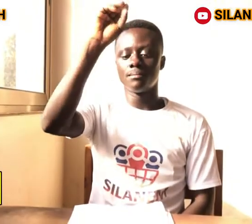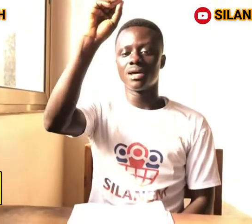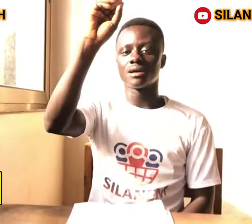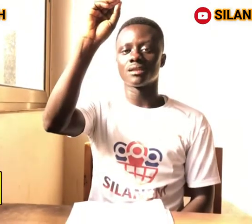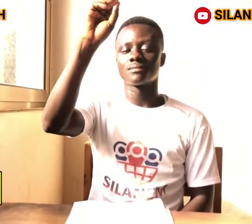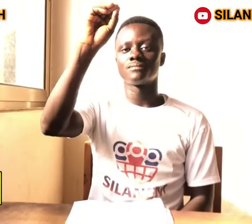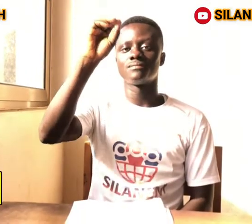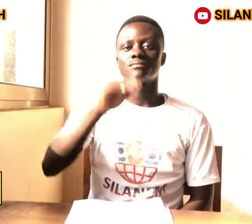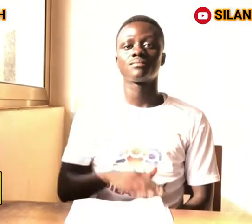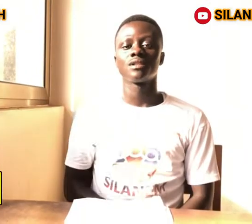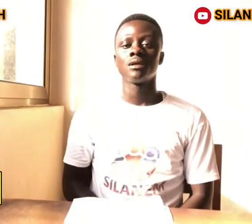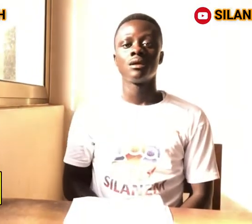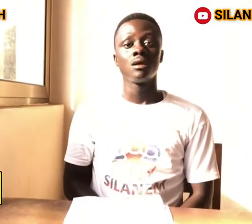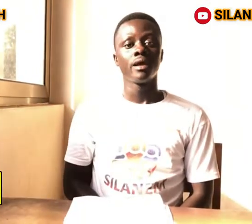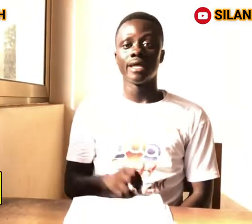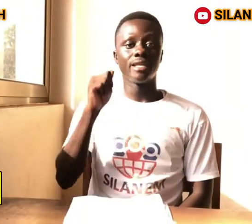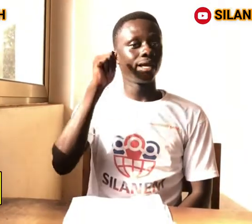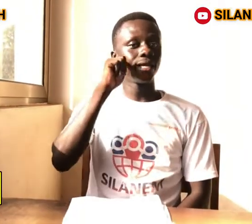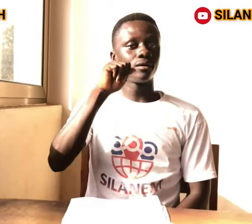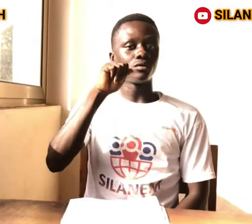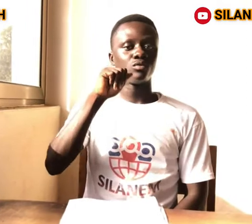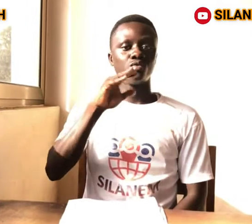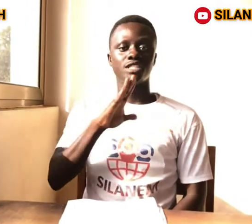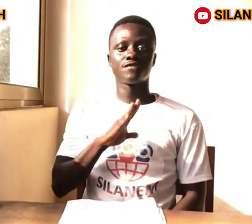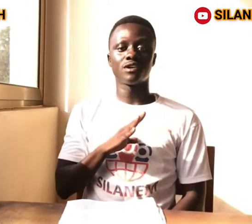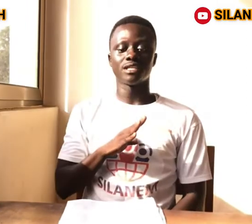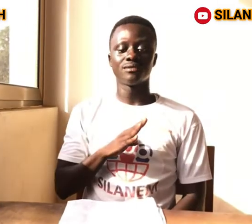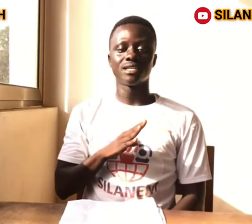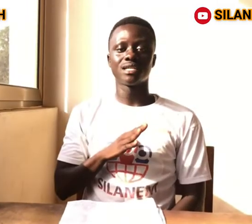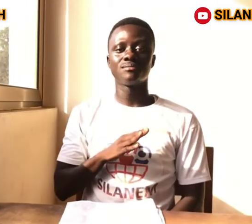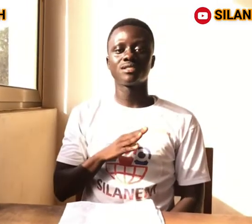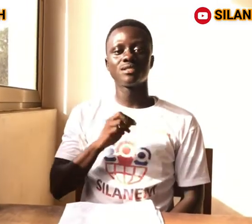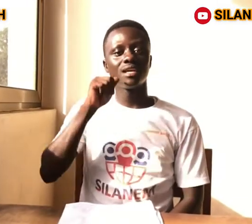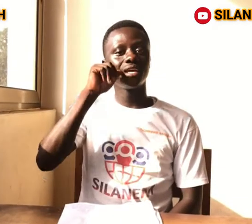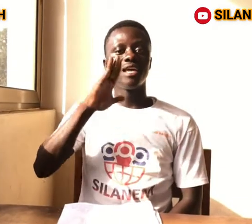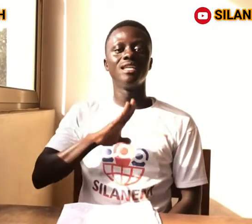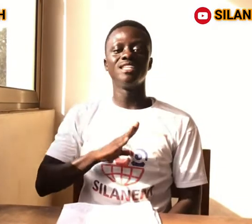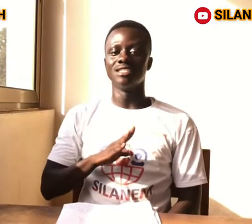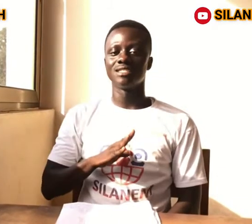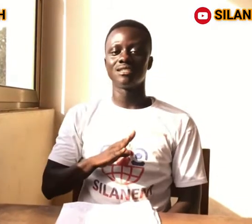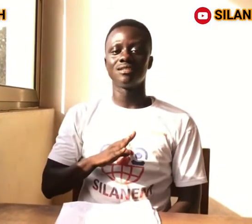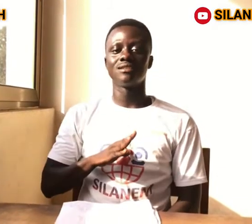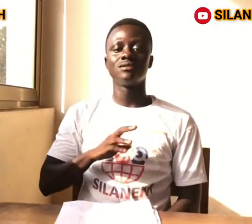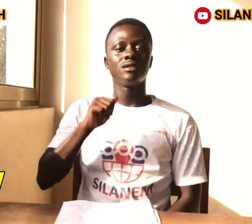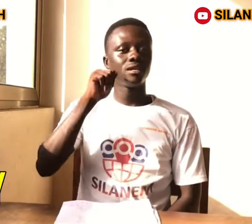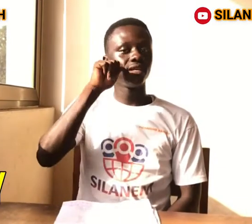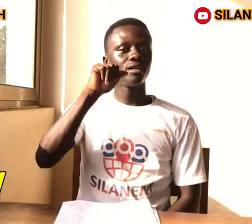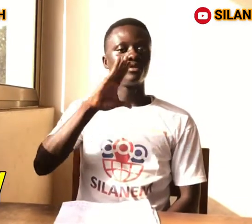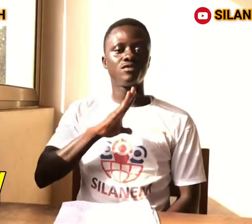man. And then a girl who is fine becomes a lady. Girl